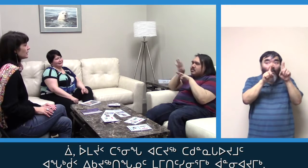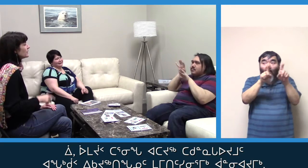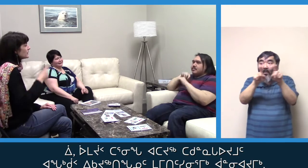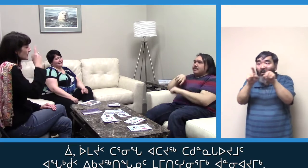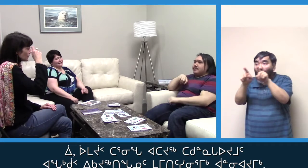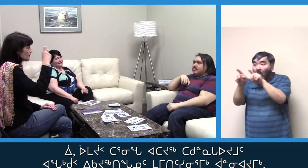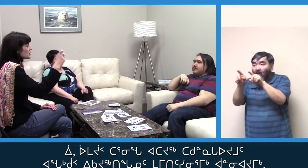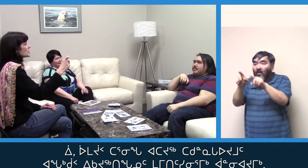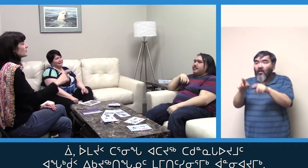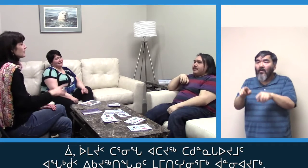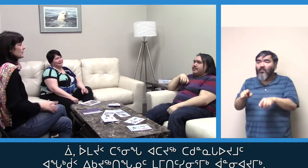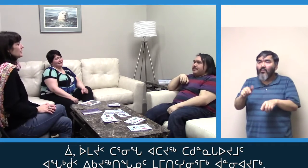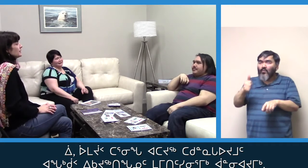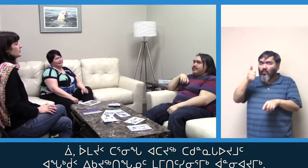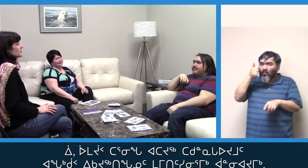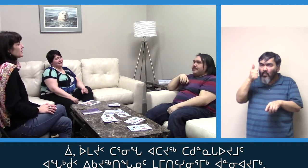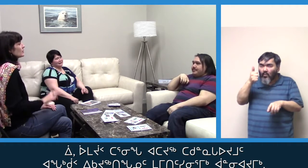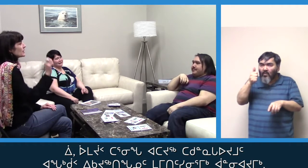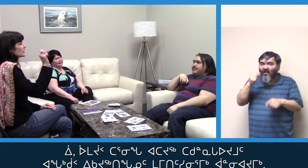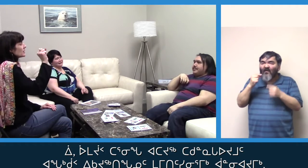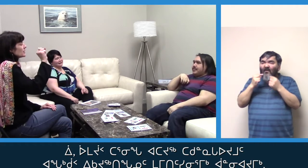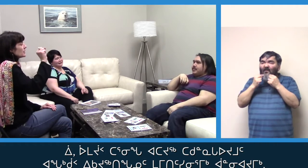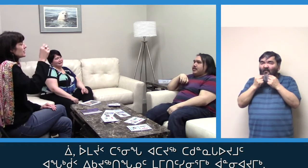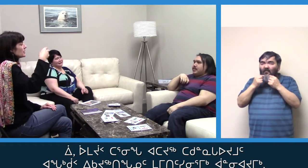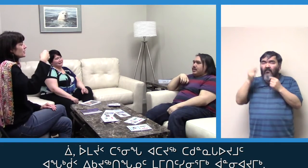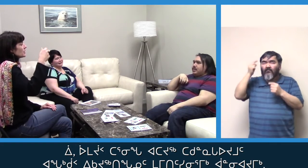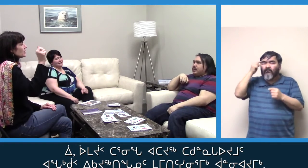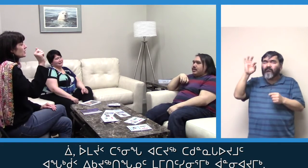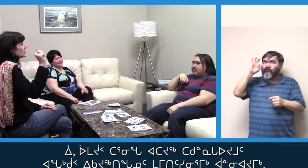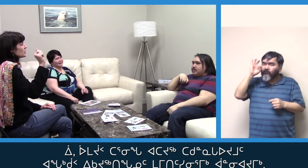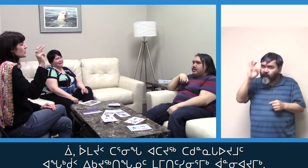Vision. The vision. So the